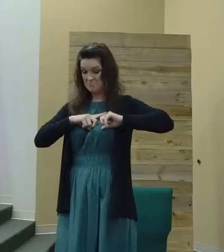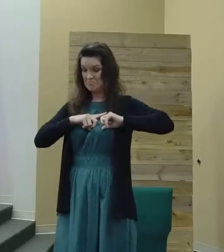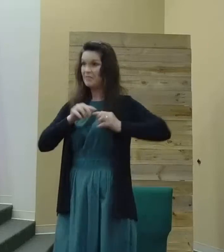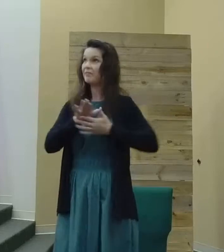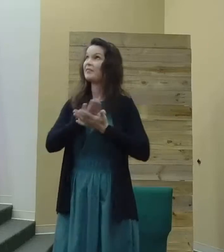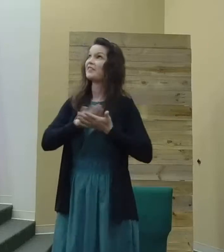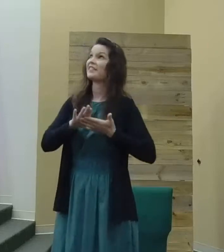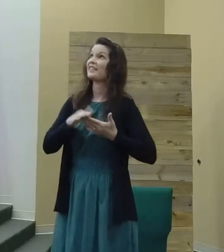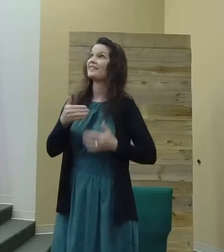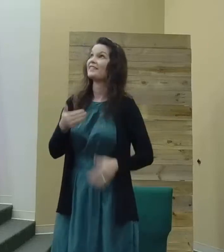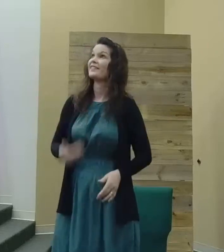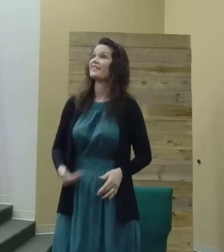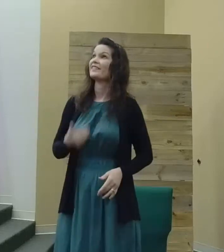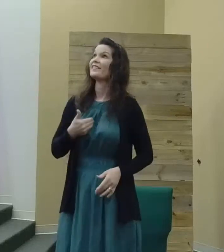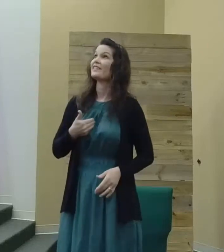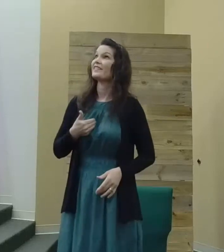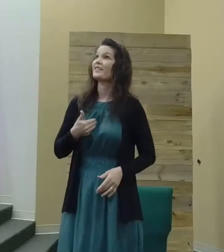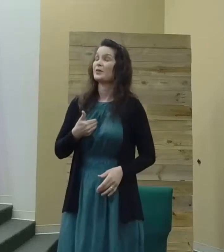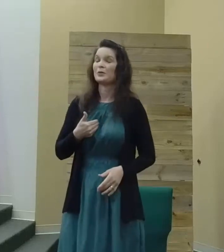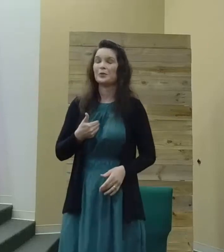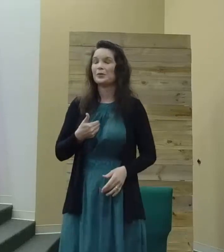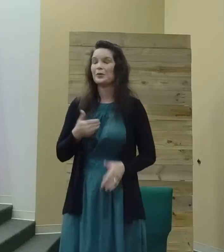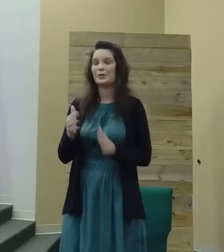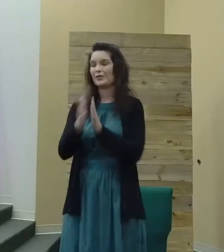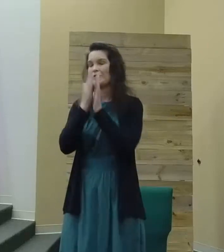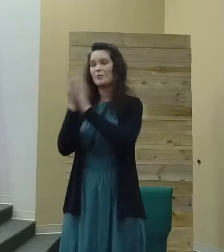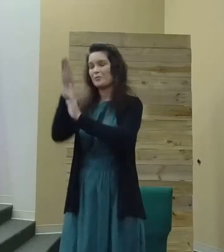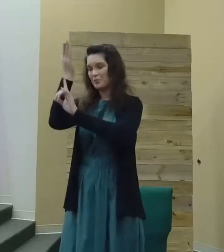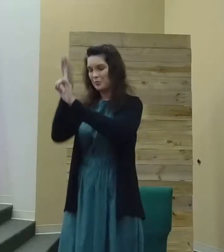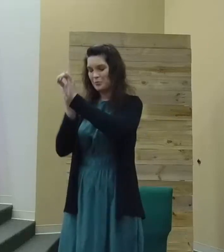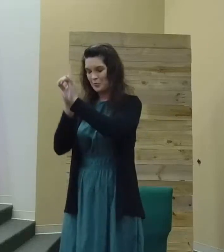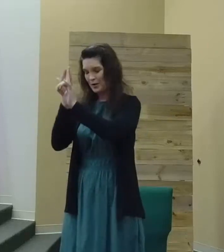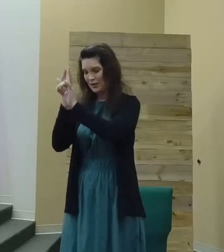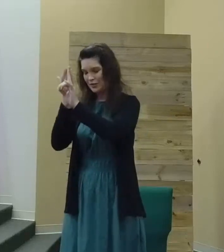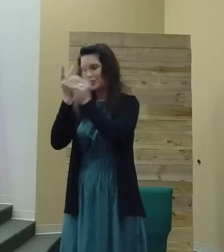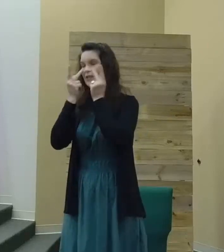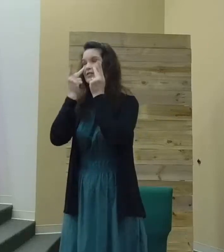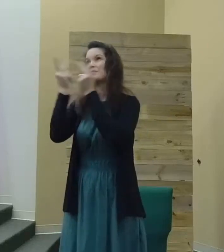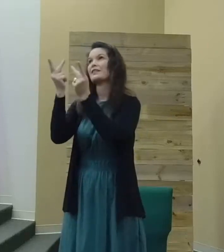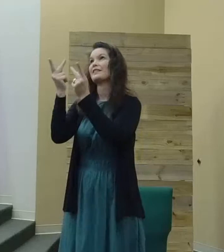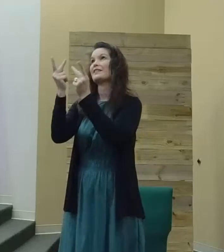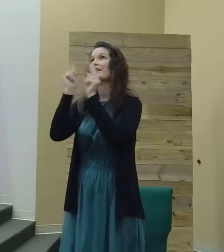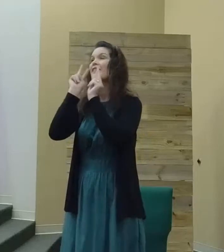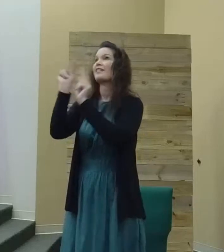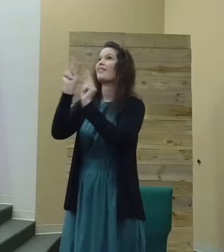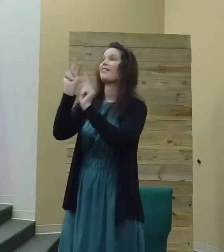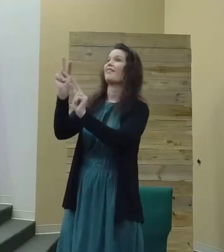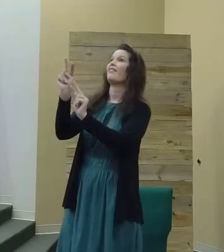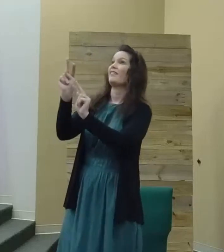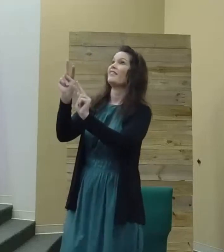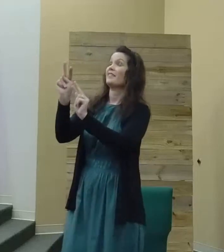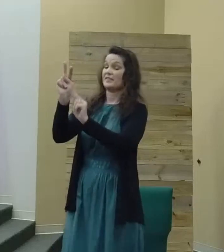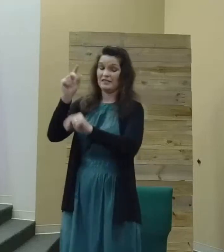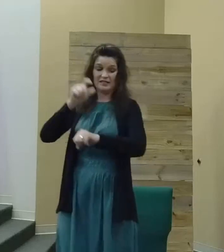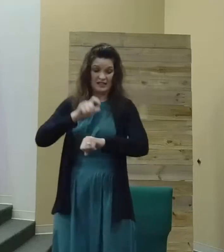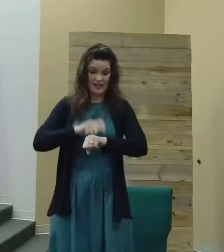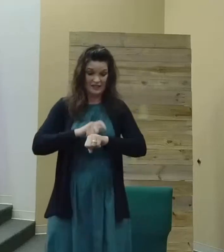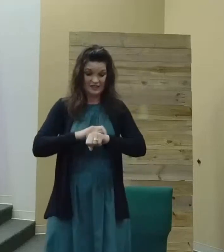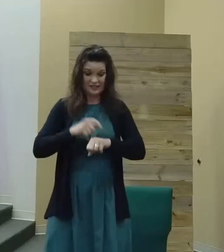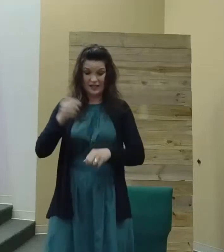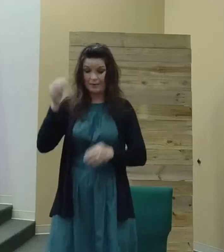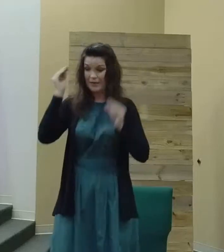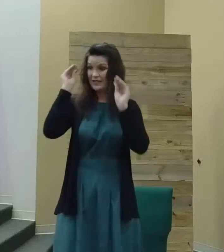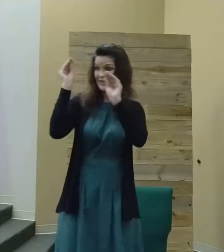worthy. And so we praise you as we behold you this morning. As we come to the time